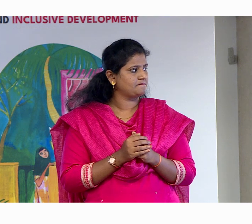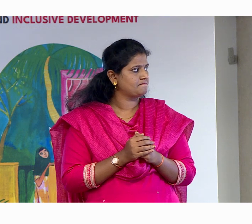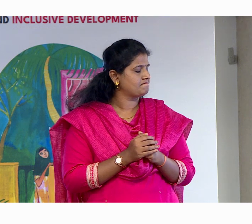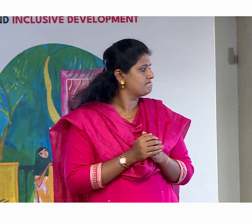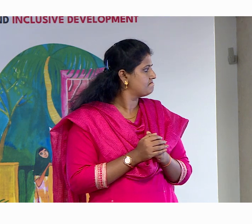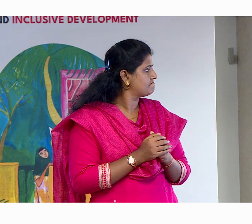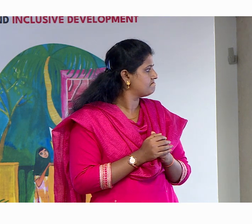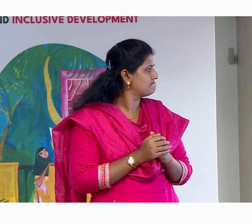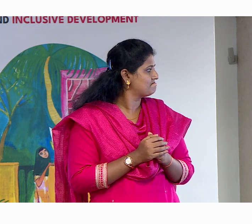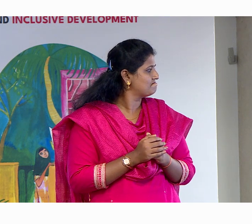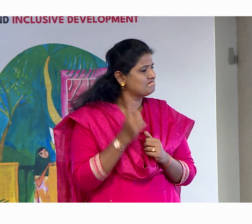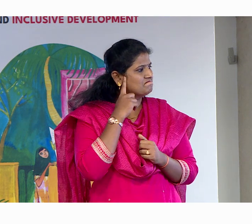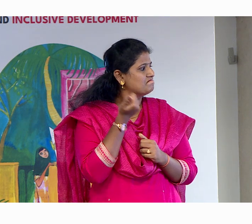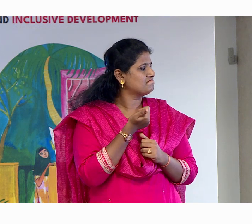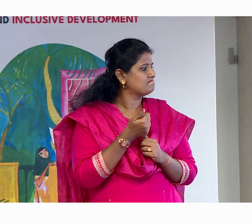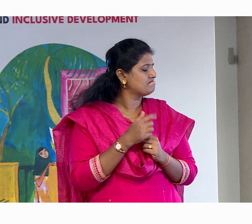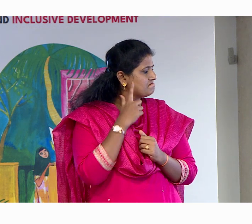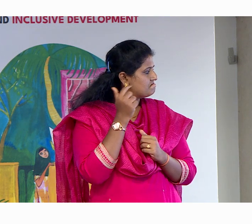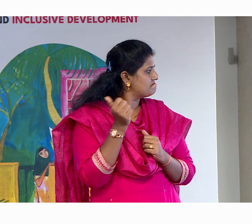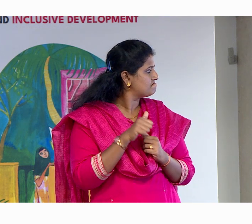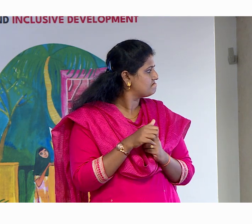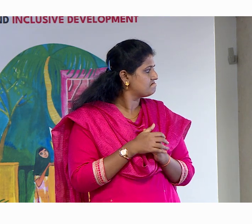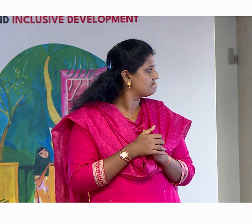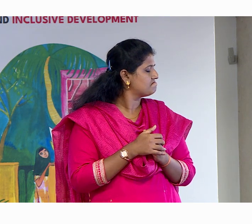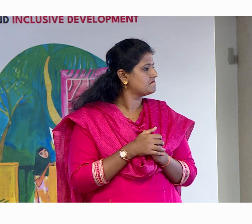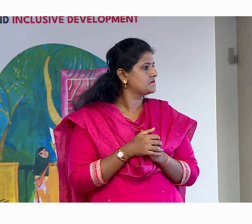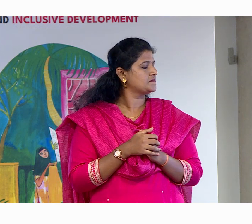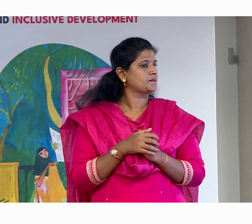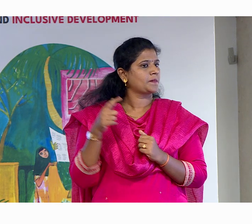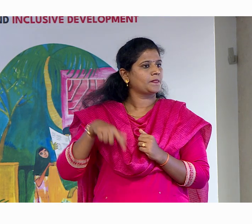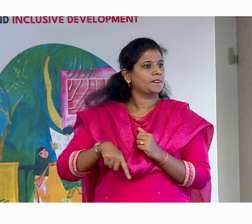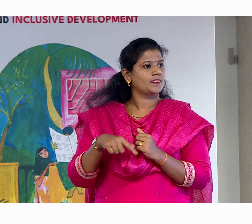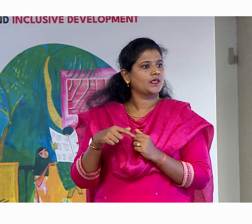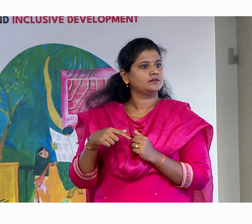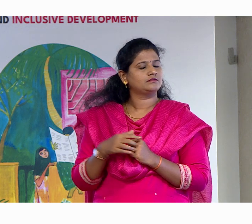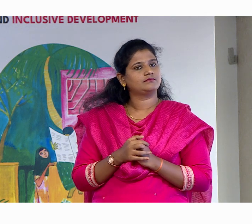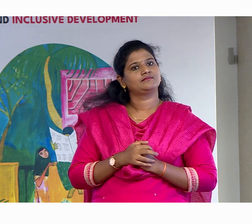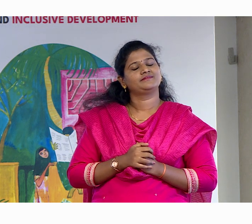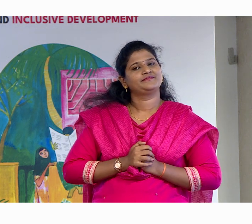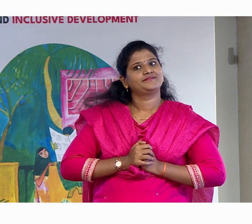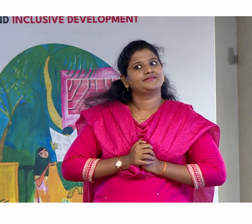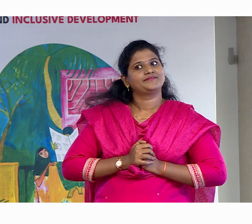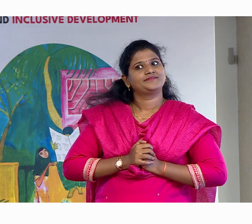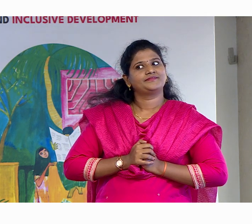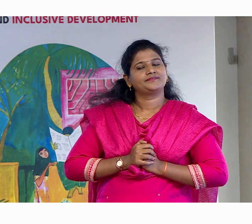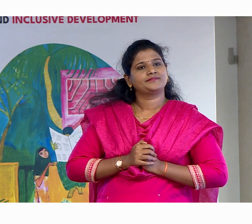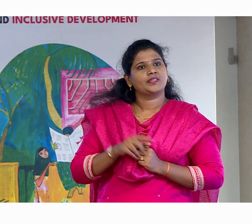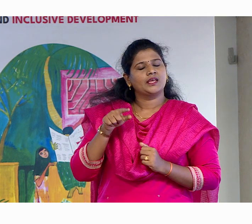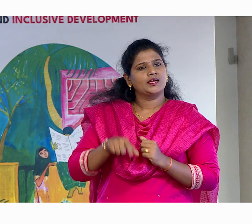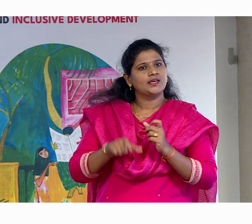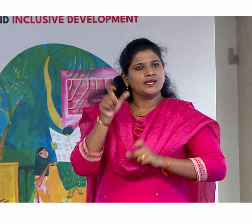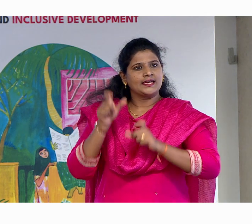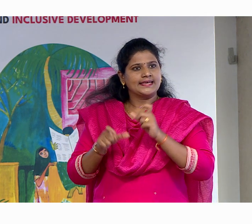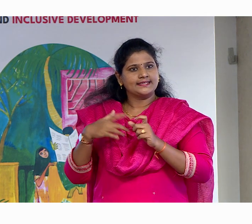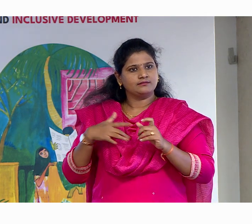For those of you who are wanting to try an implementation project yourself or to help others to do so, you can go a lot deeper by